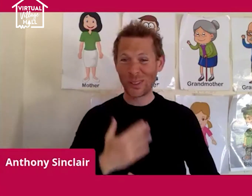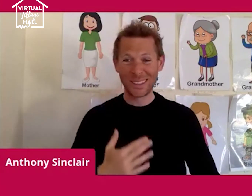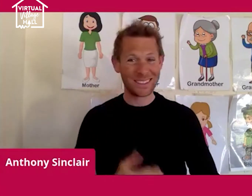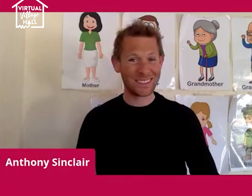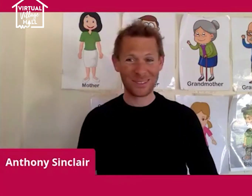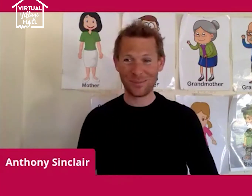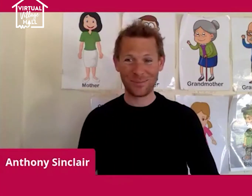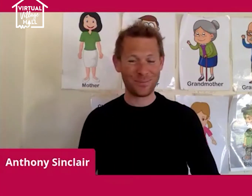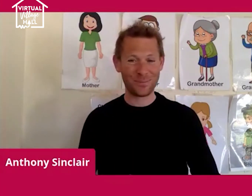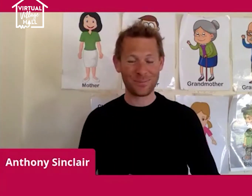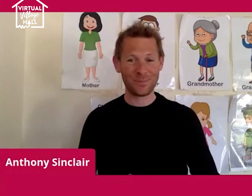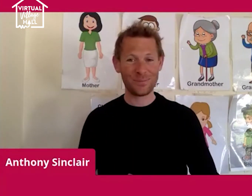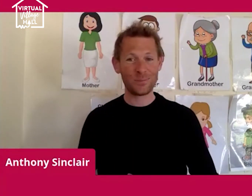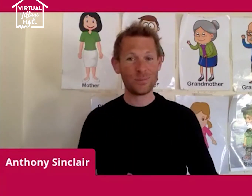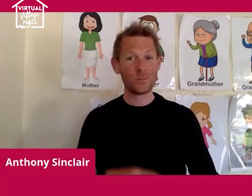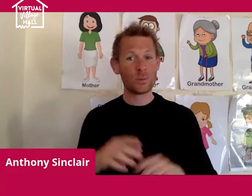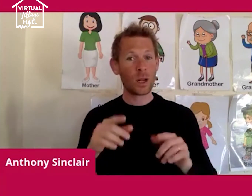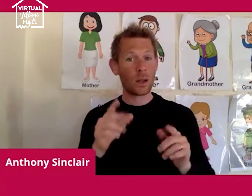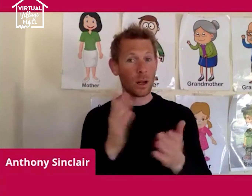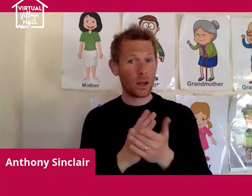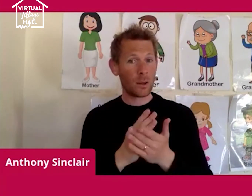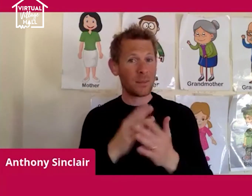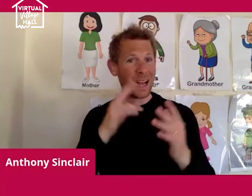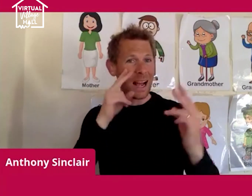you will get used to it.